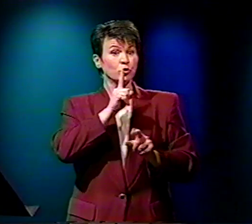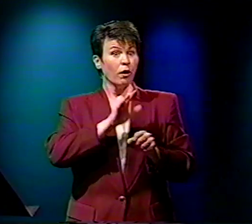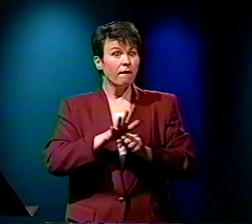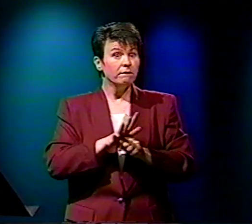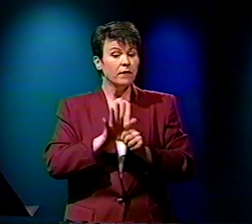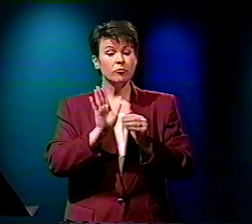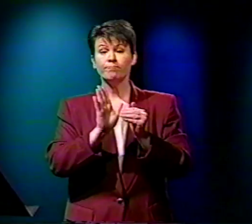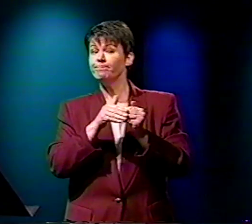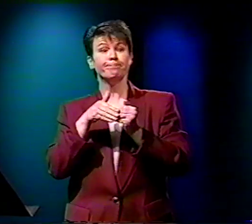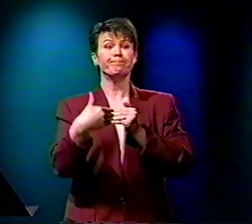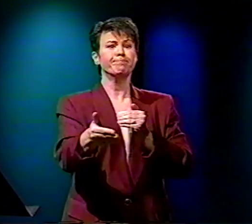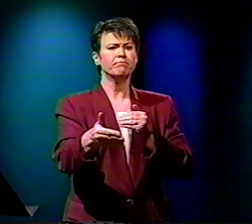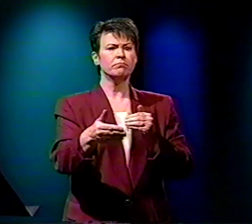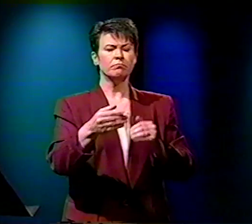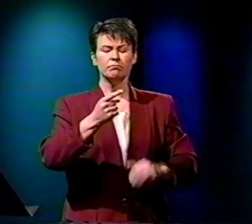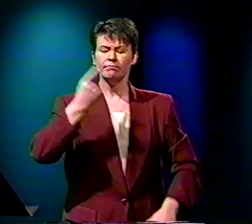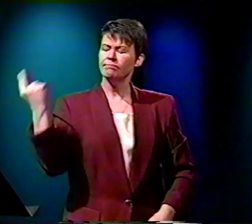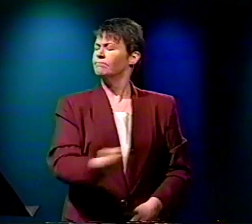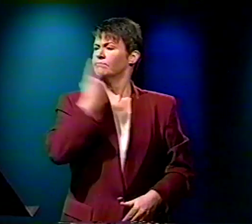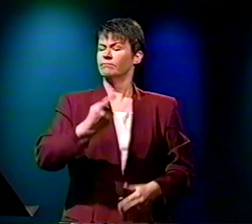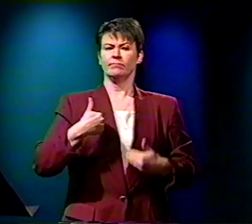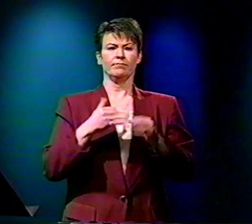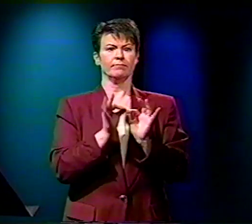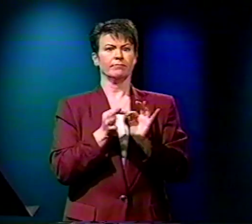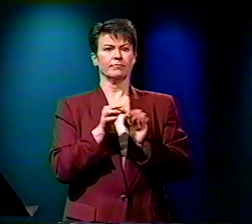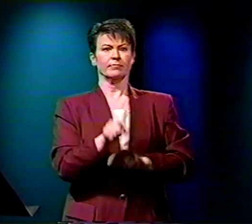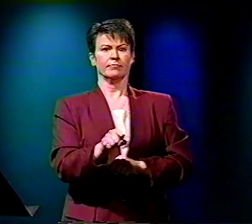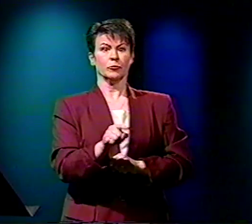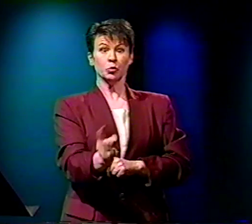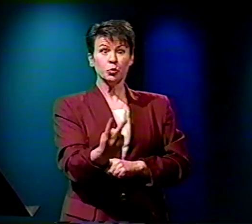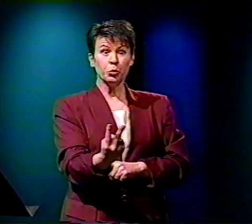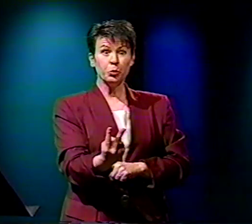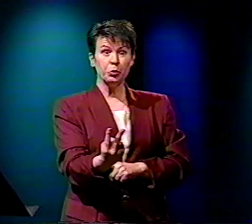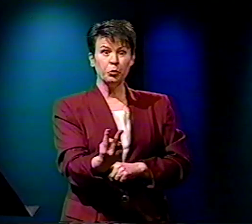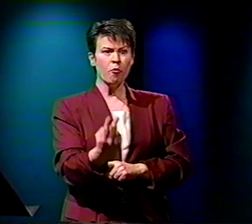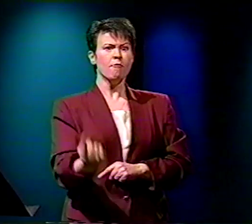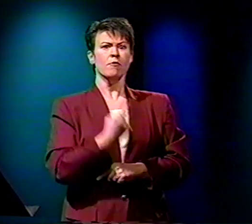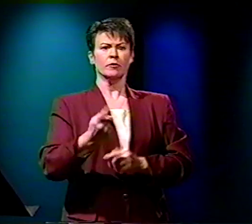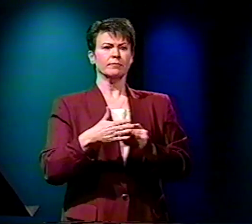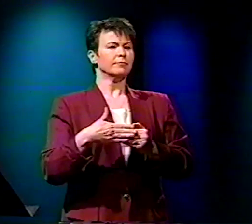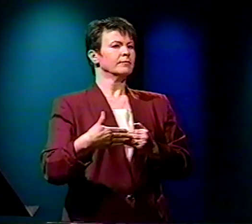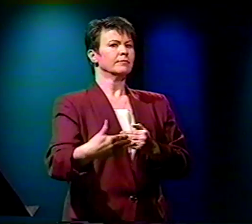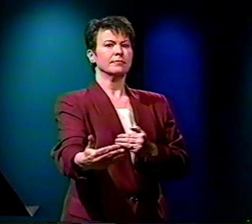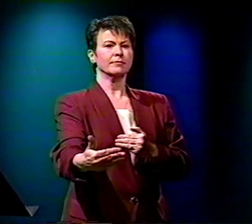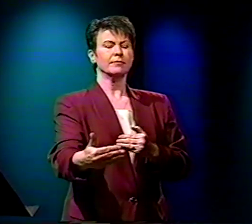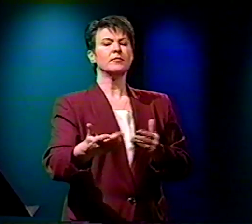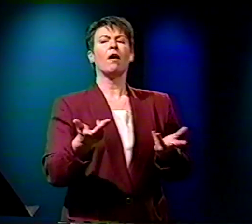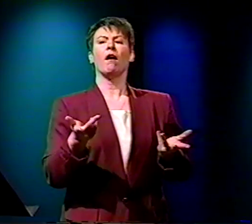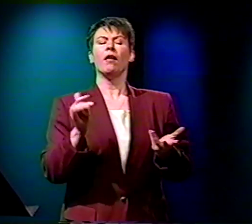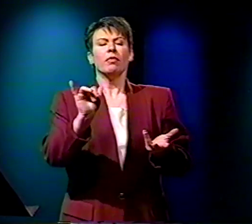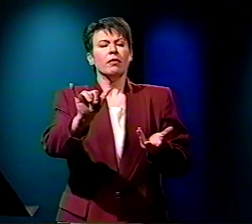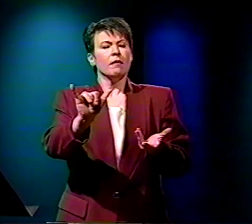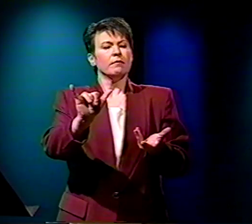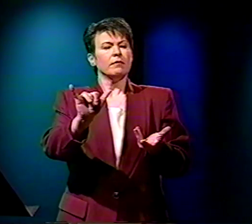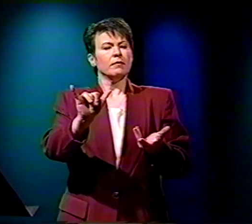enough. And sure enough, from that point on, they always had interpreters, not only one but two from that point